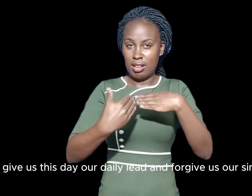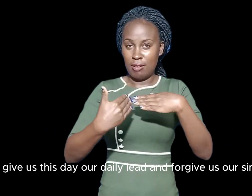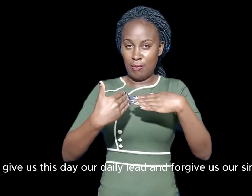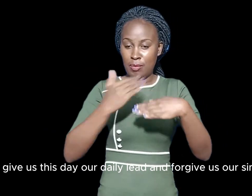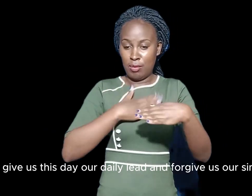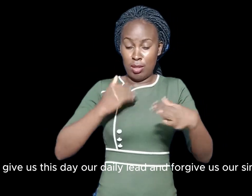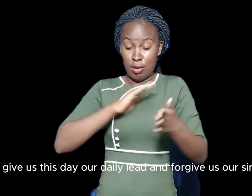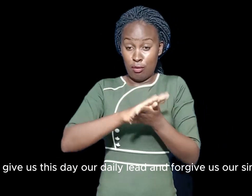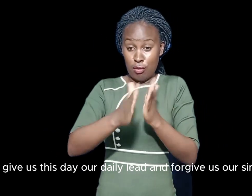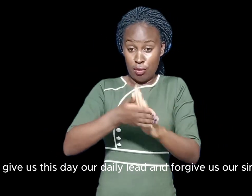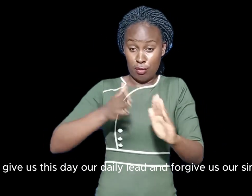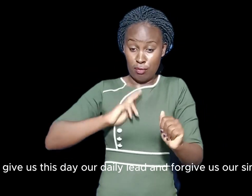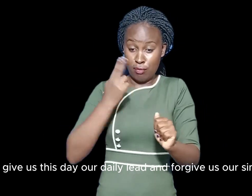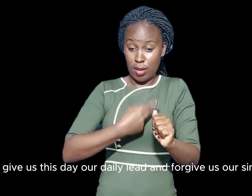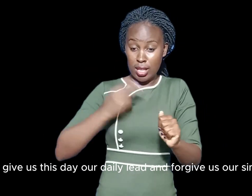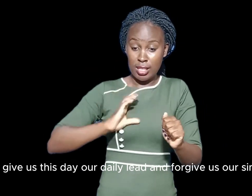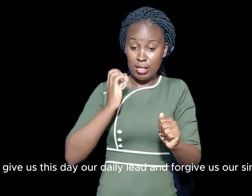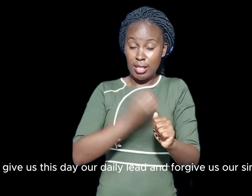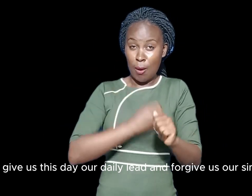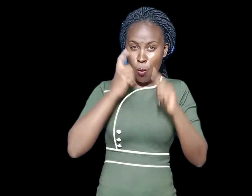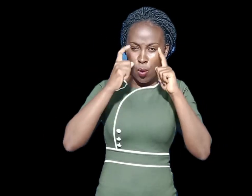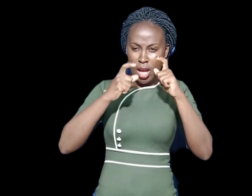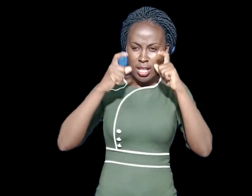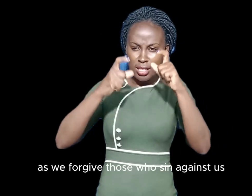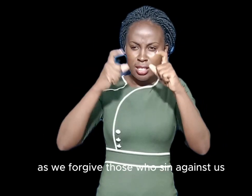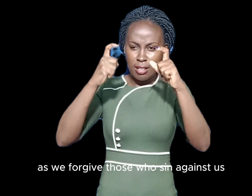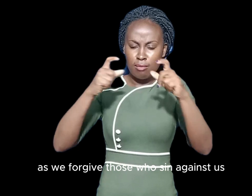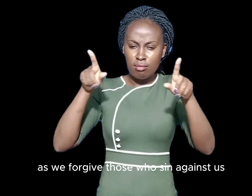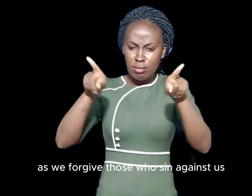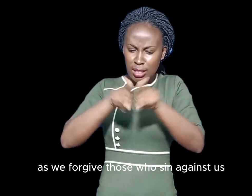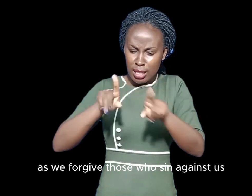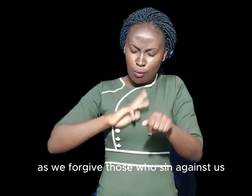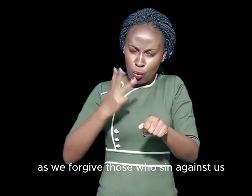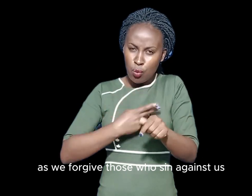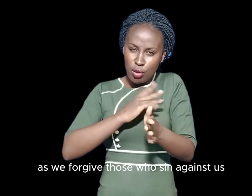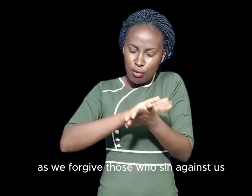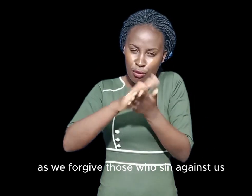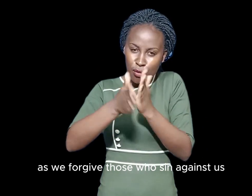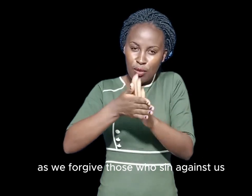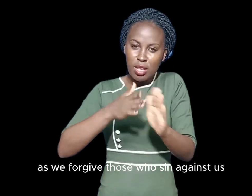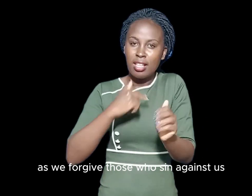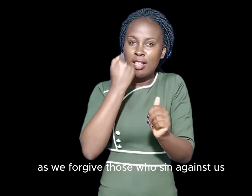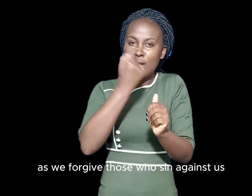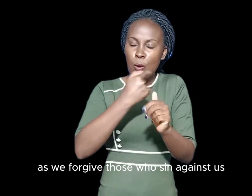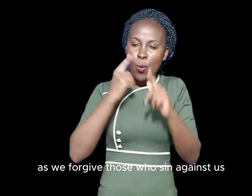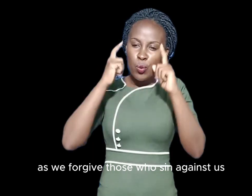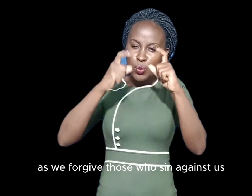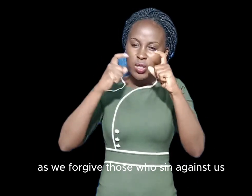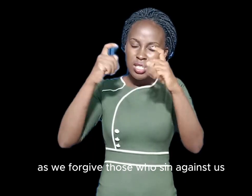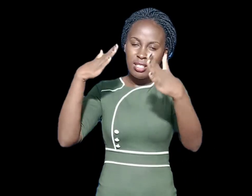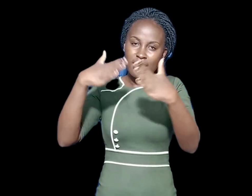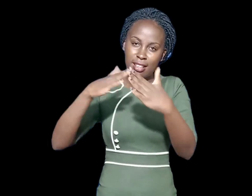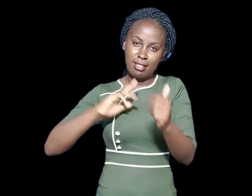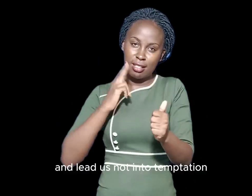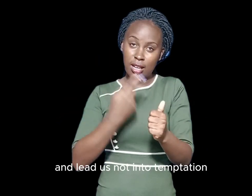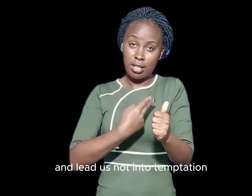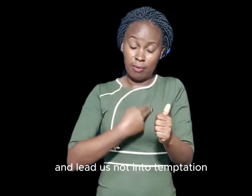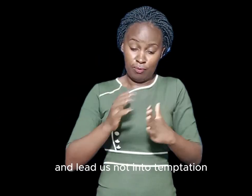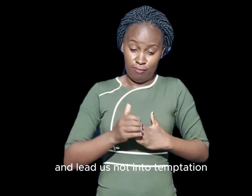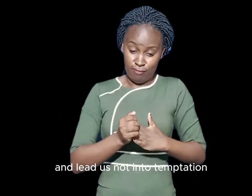forgive us our sins sins as we forgive those who sin against us and lead us